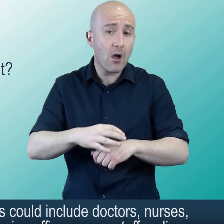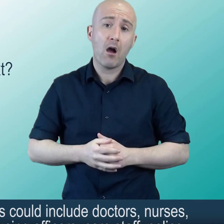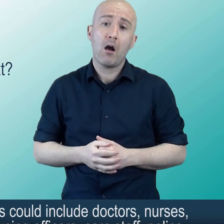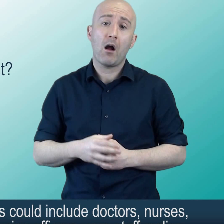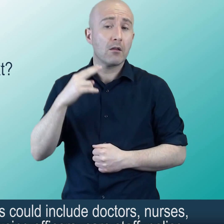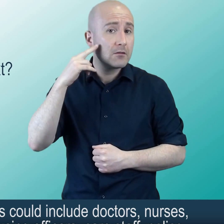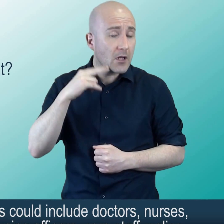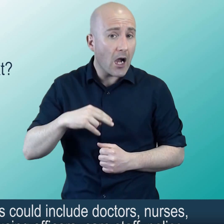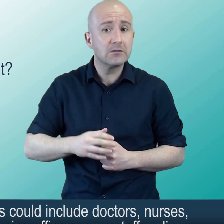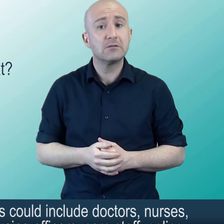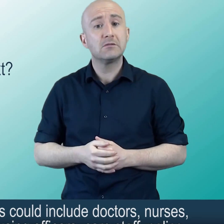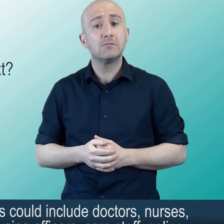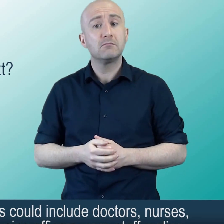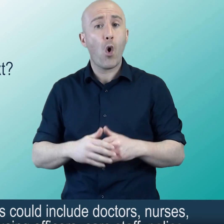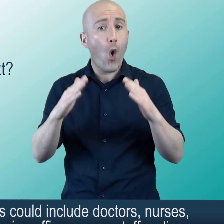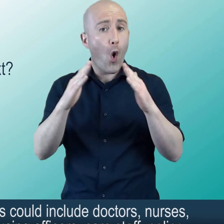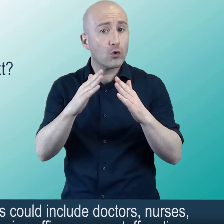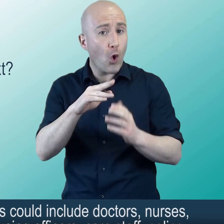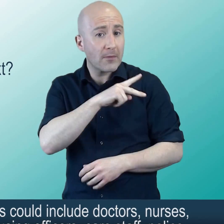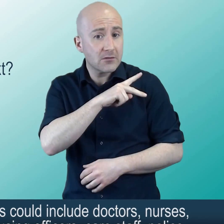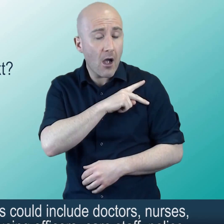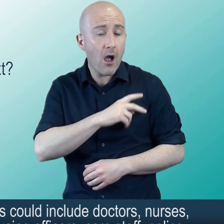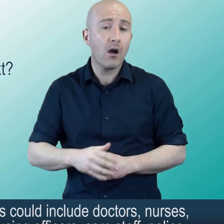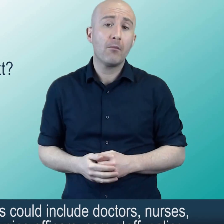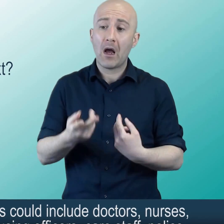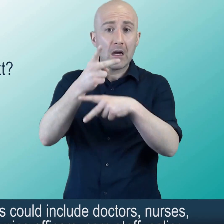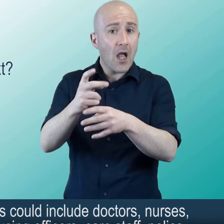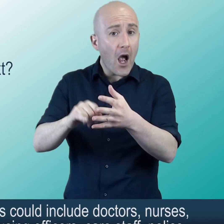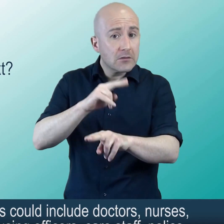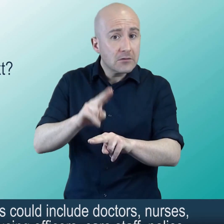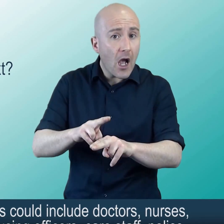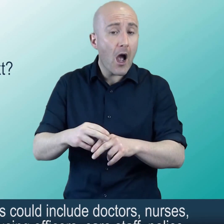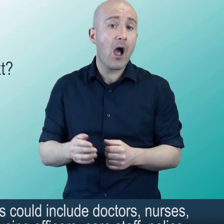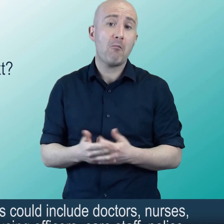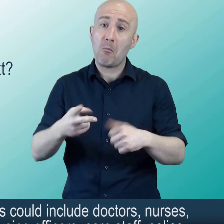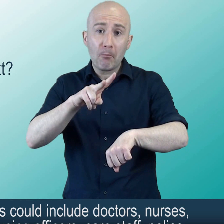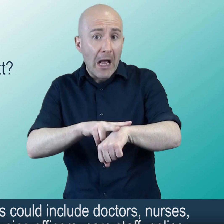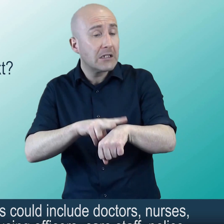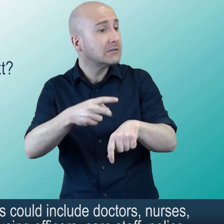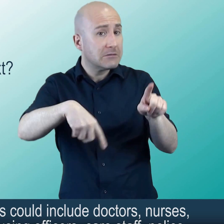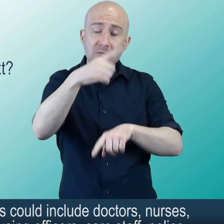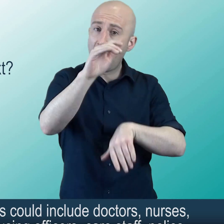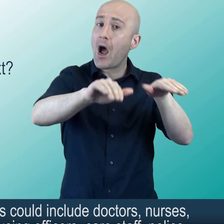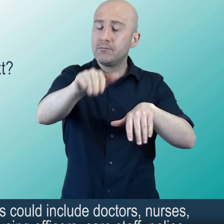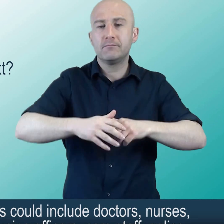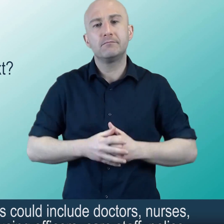This could include doctors, nurses, housing officers, care staff, police.